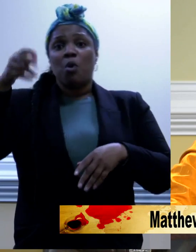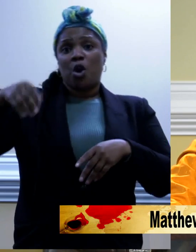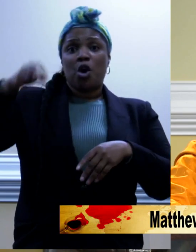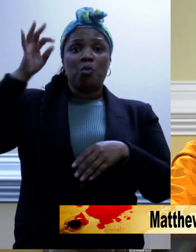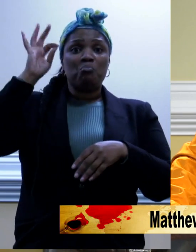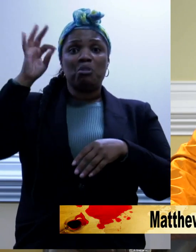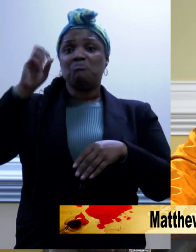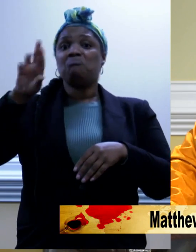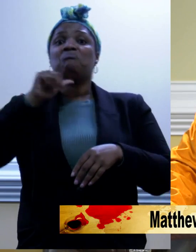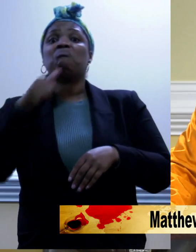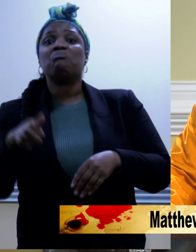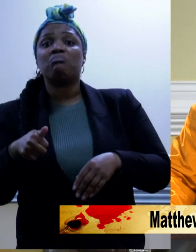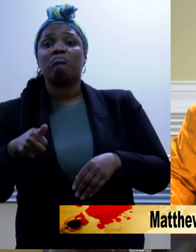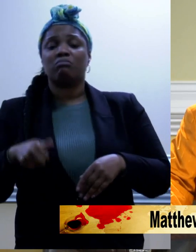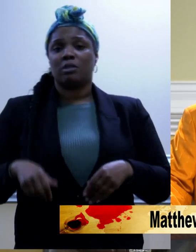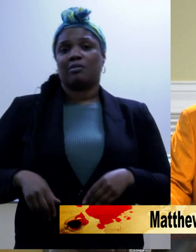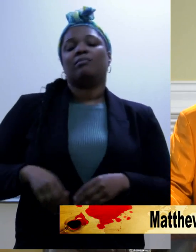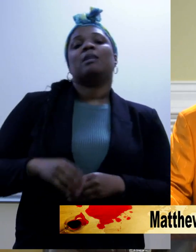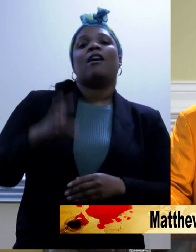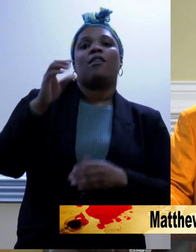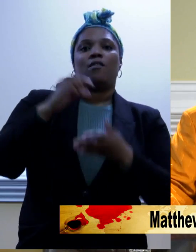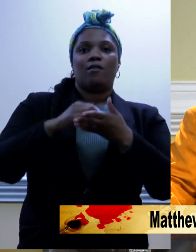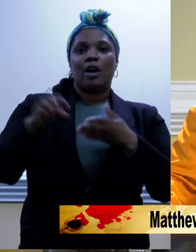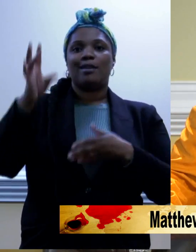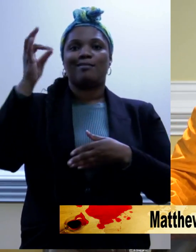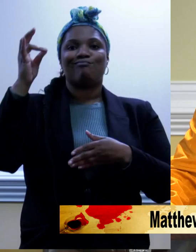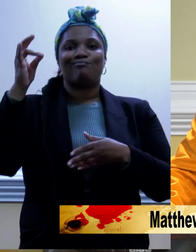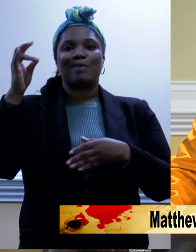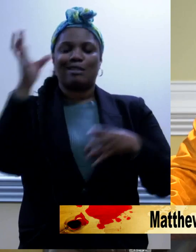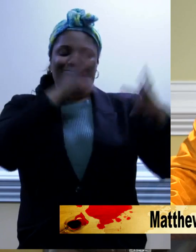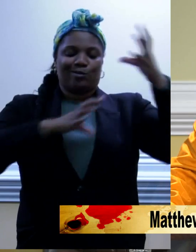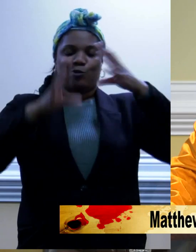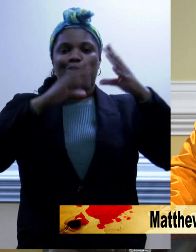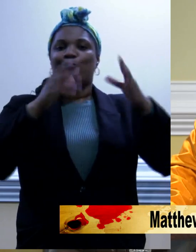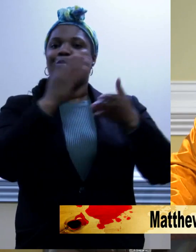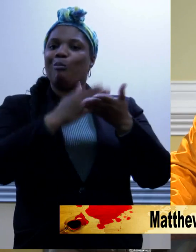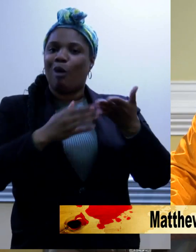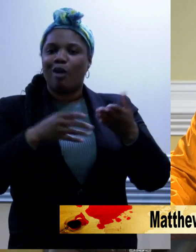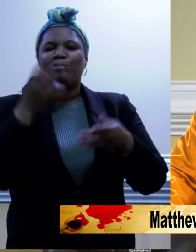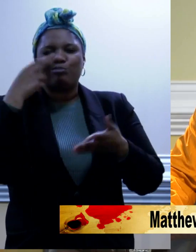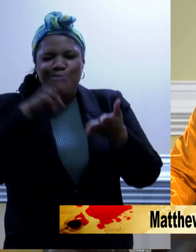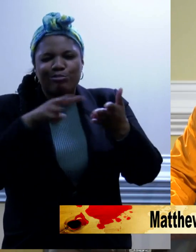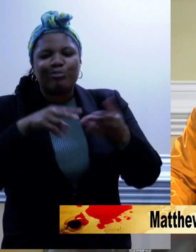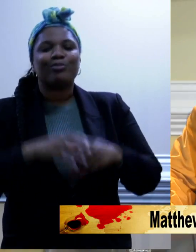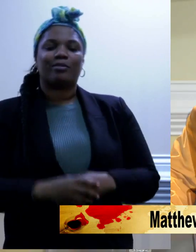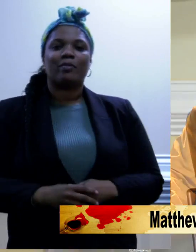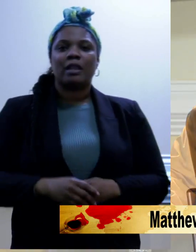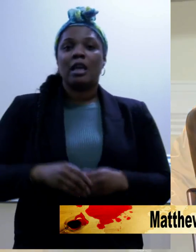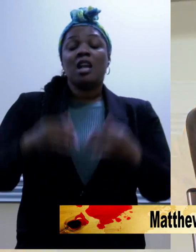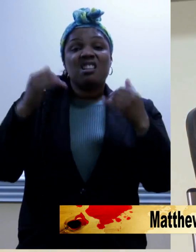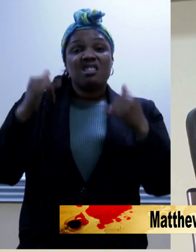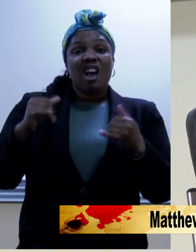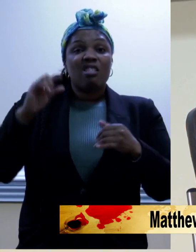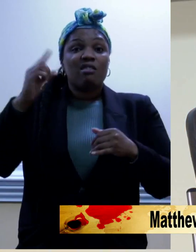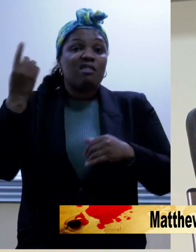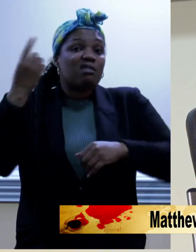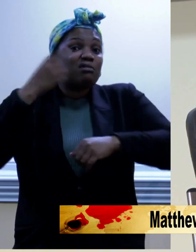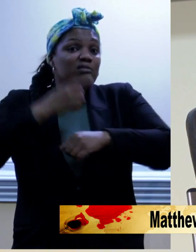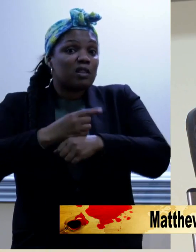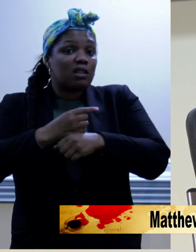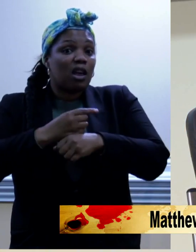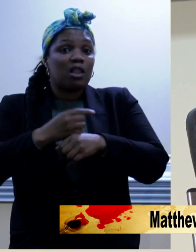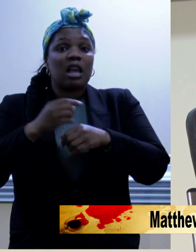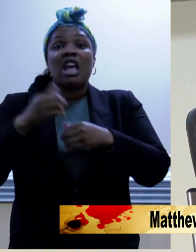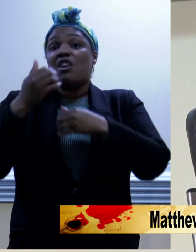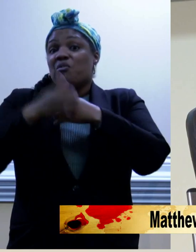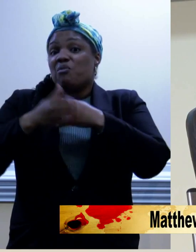verse 17 and go ahead. Now, this is where the confusion come in. Verse 17, go ahead. Now, the first day of the Feast